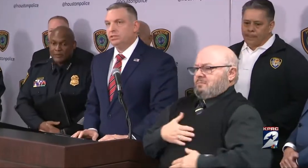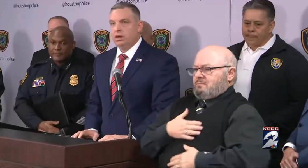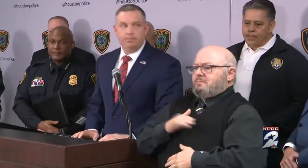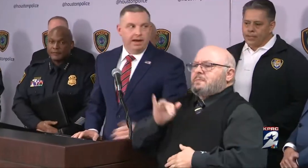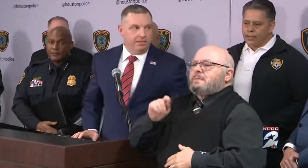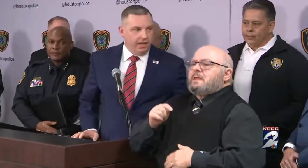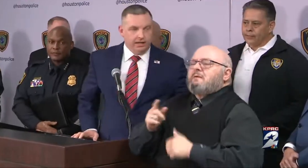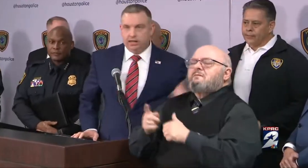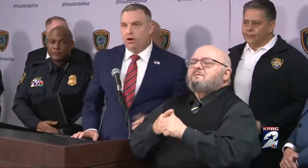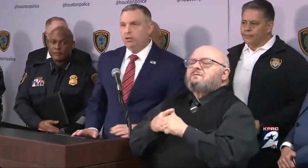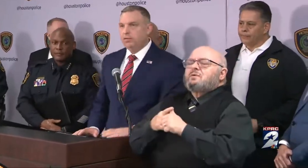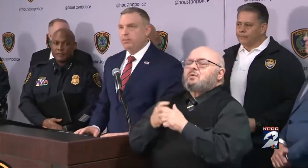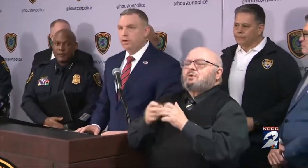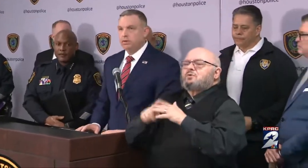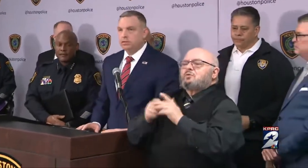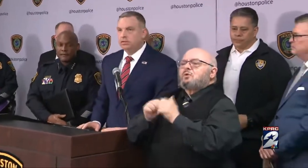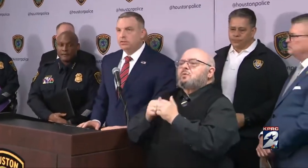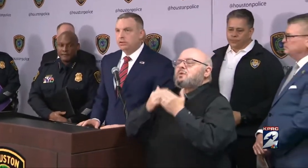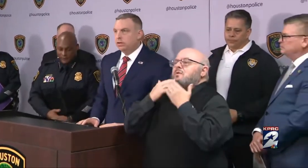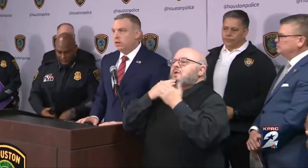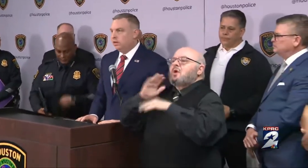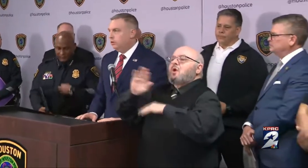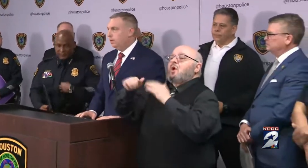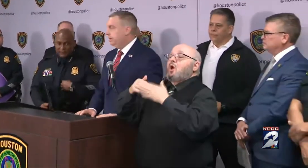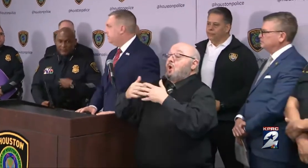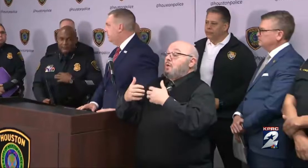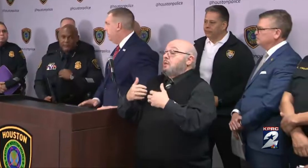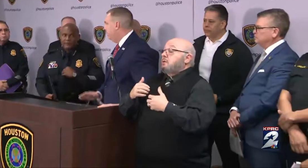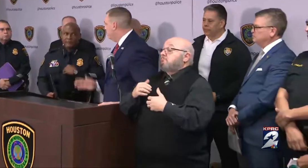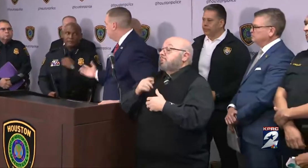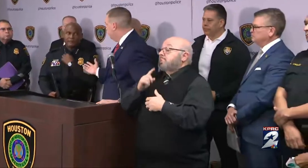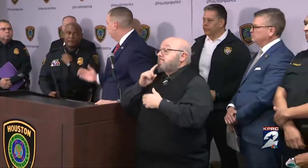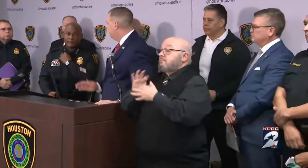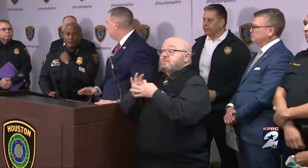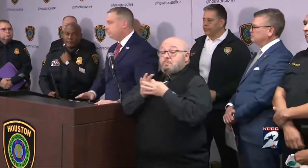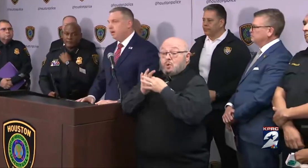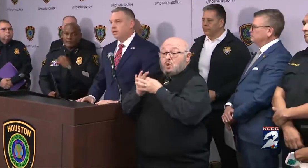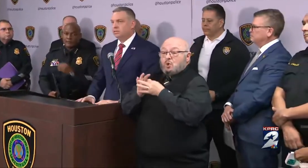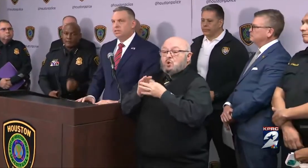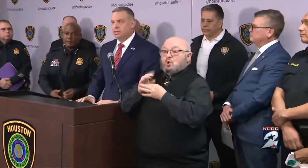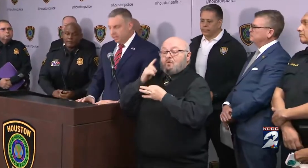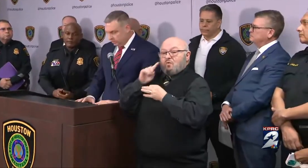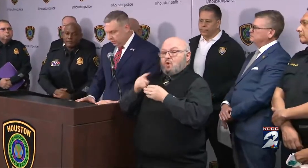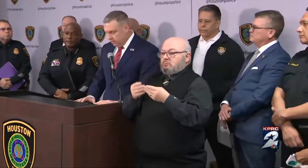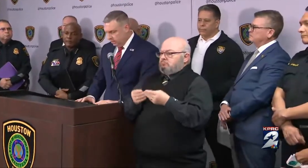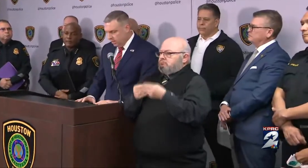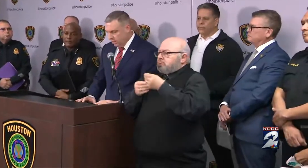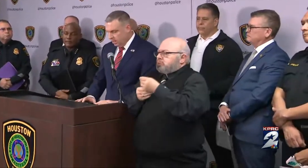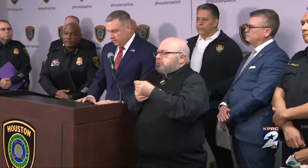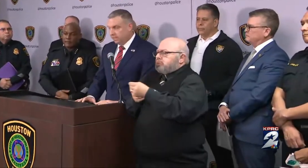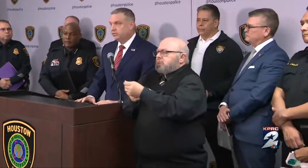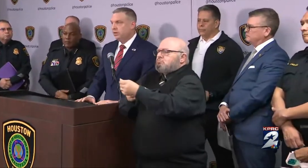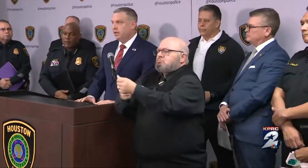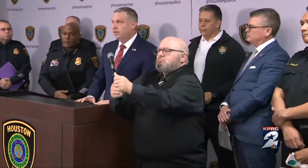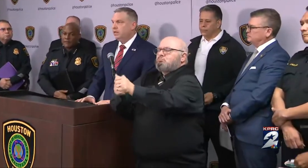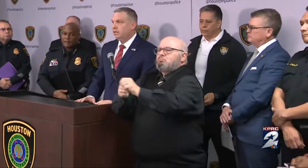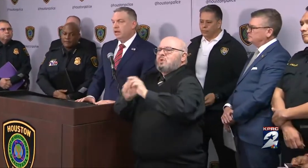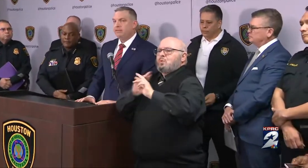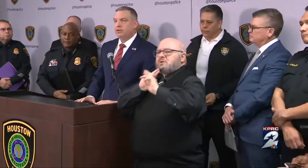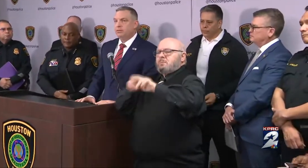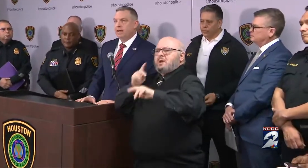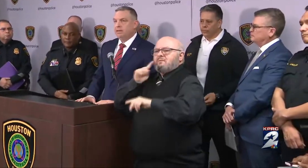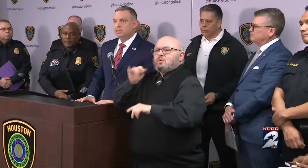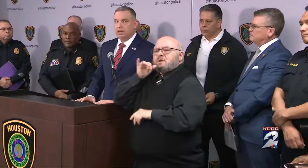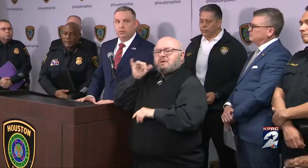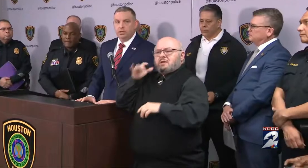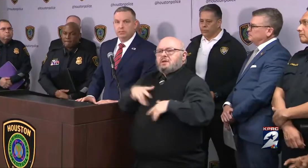like to start by thanking all of the partners who are here today for a seamless response to the incident yesterday. Good